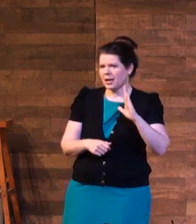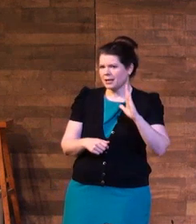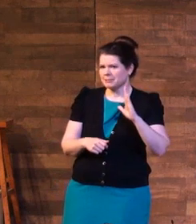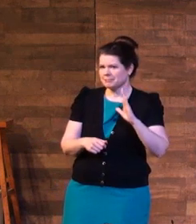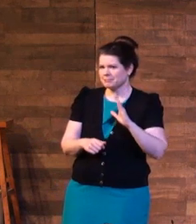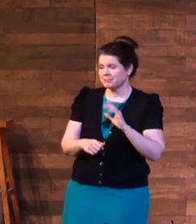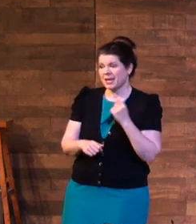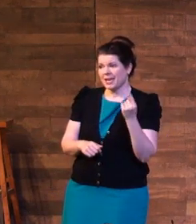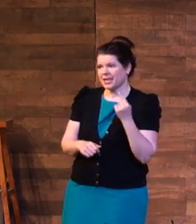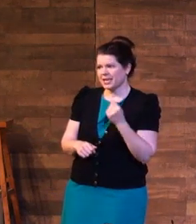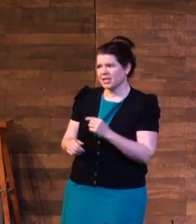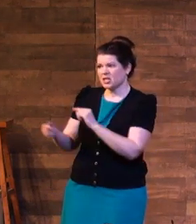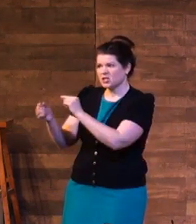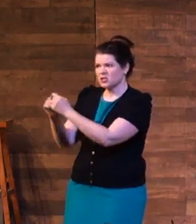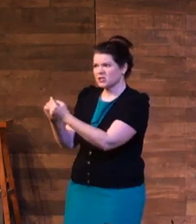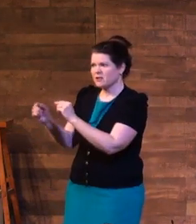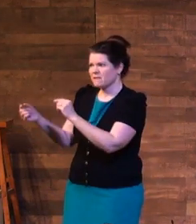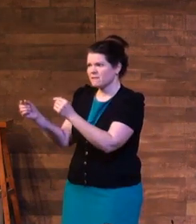Looking next,